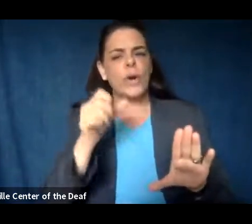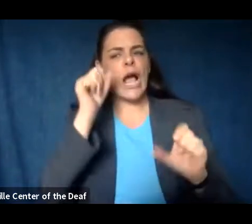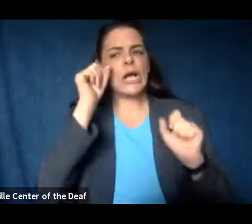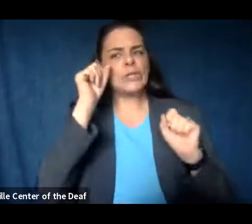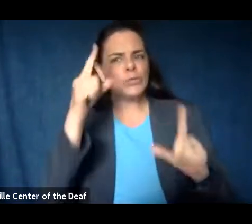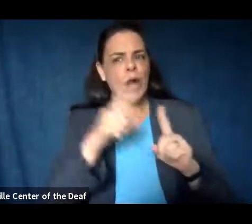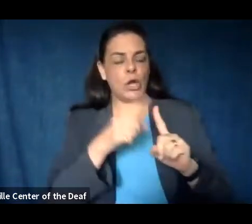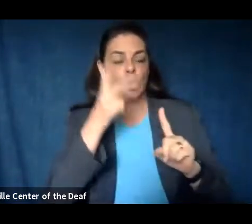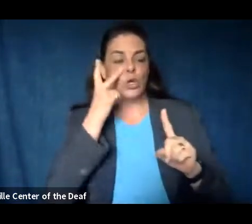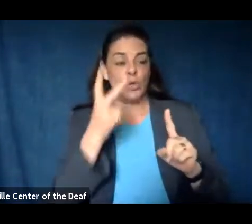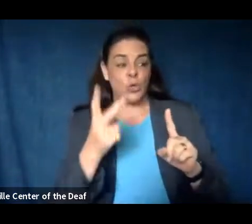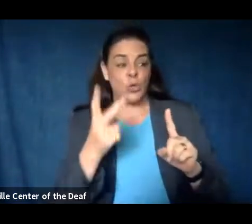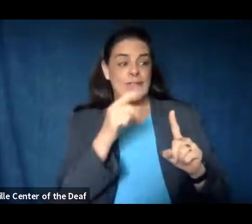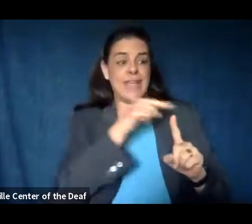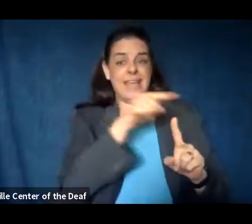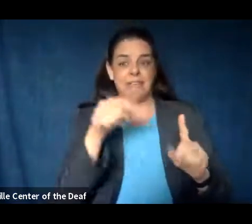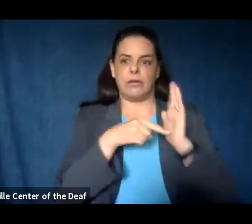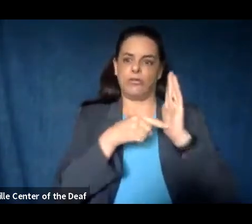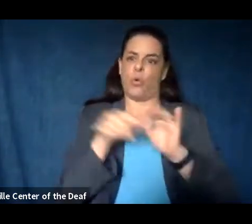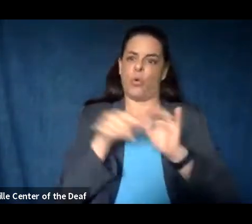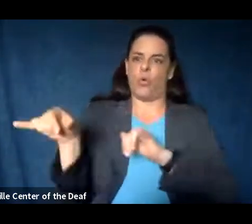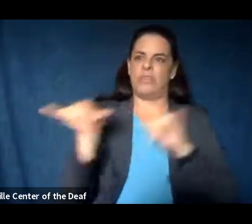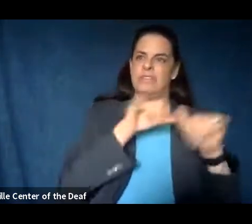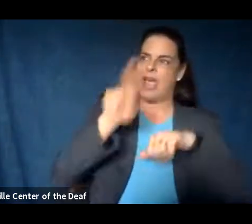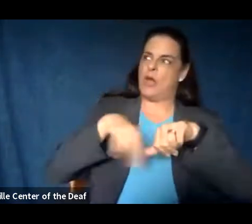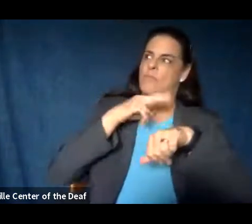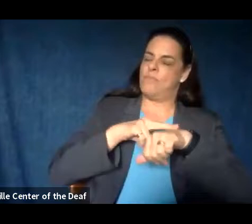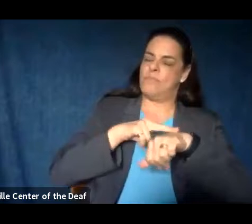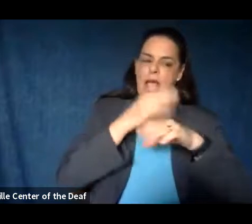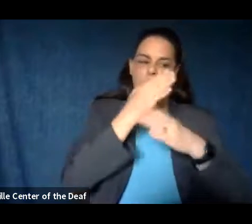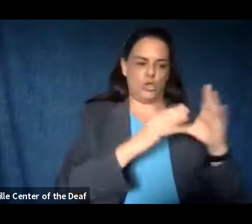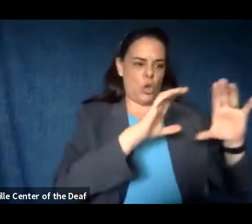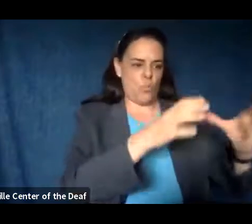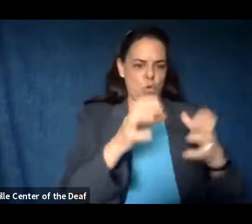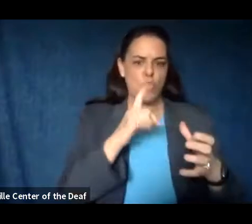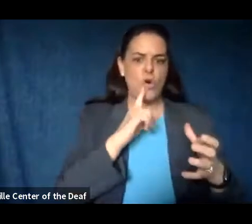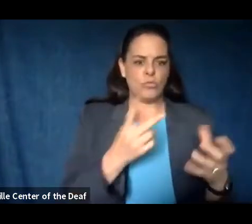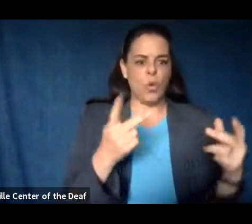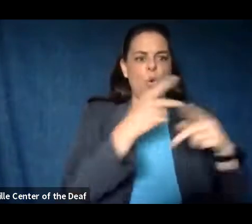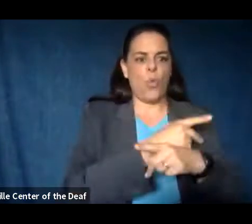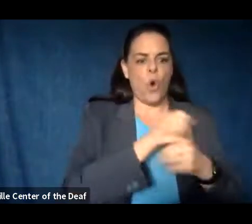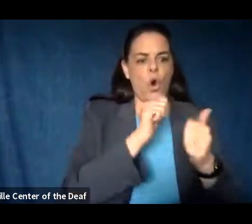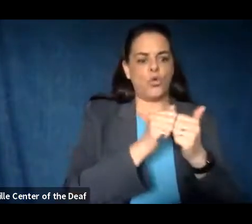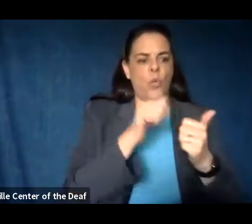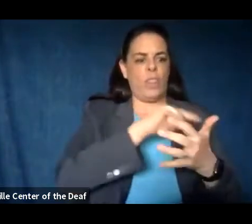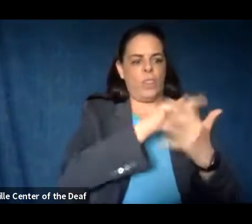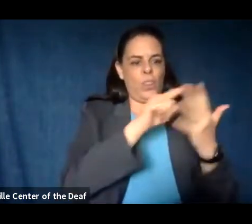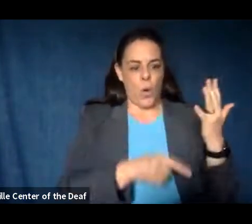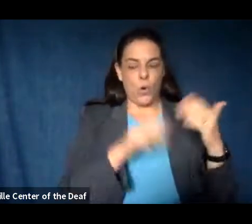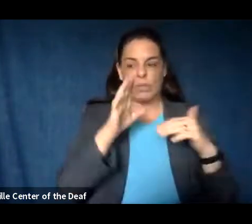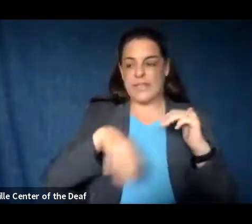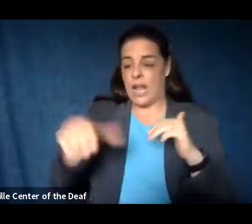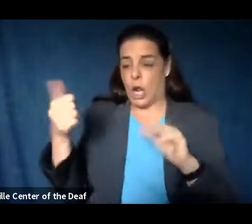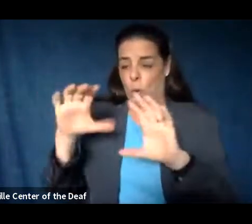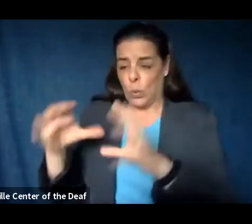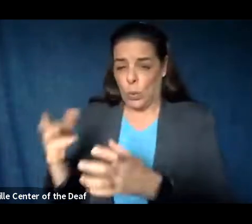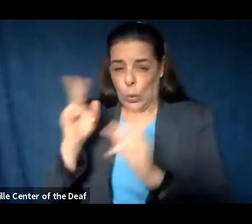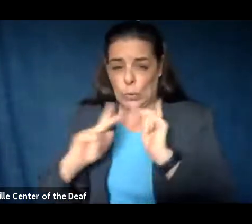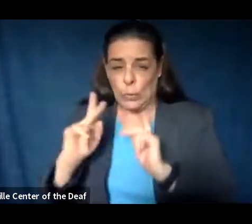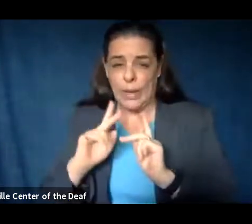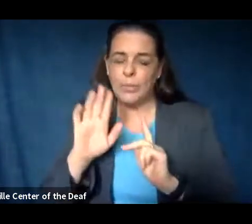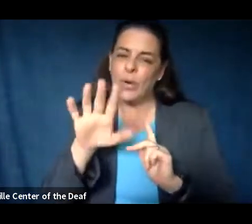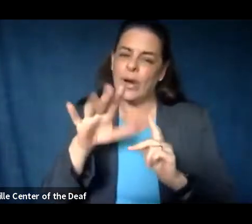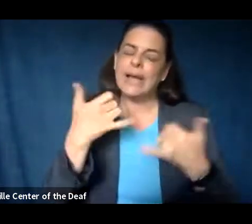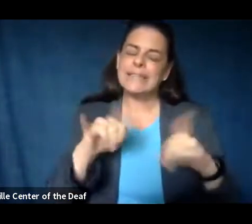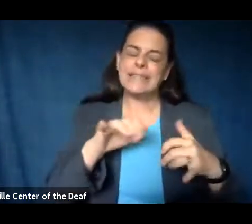locally that reflect national trends in our COVID data, it's still heartbreaking. Your zip code, your